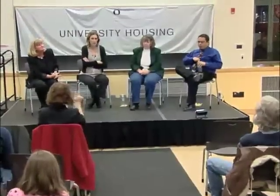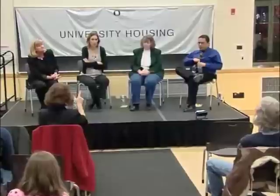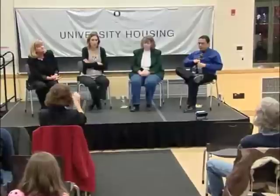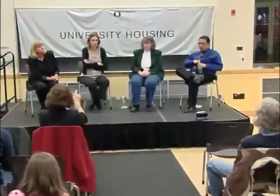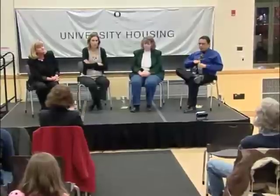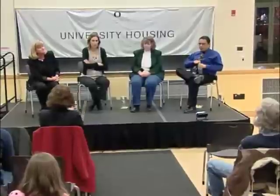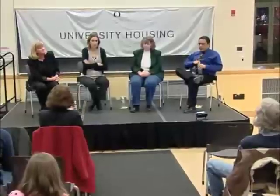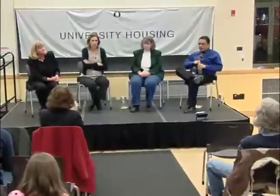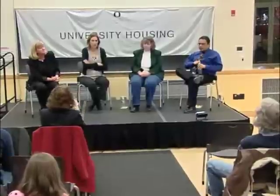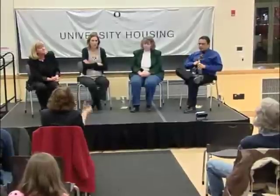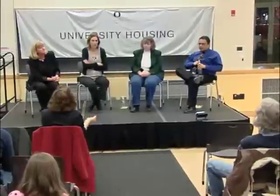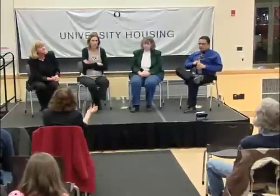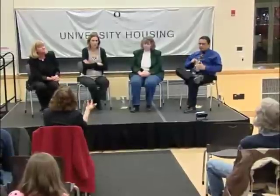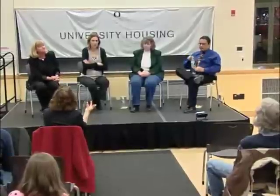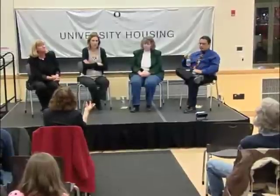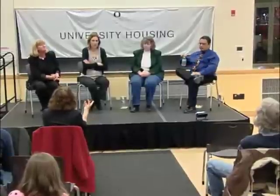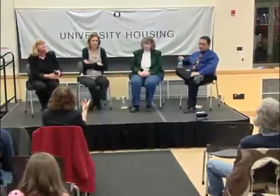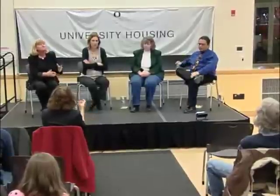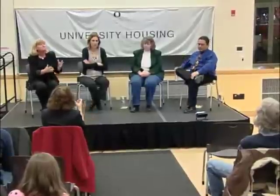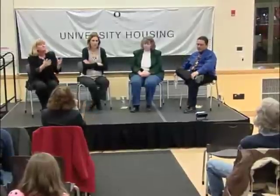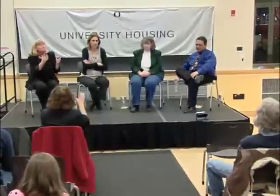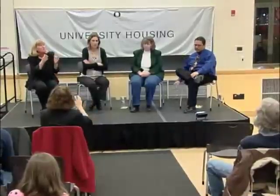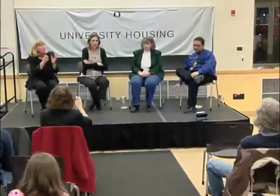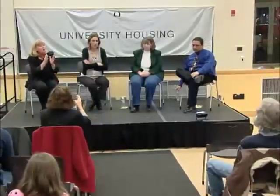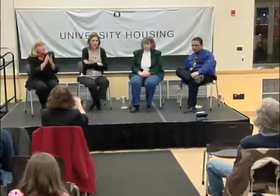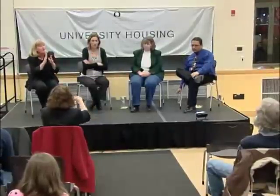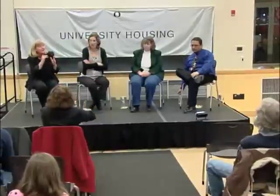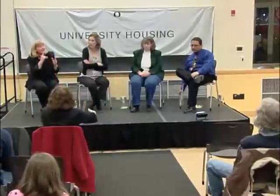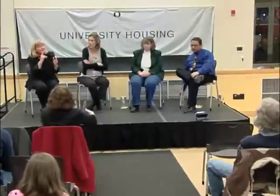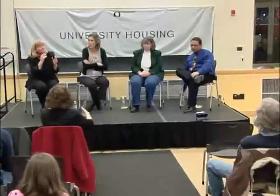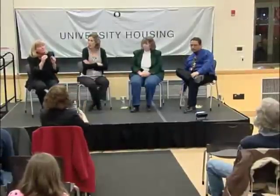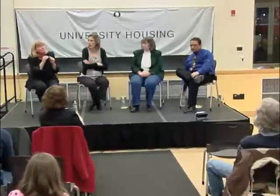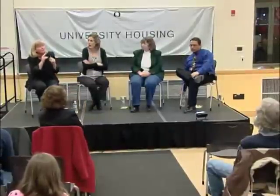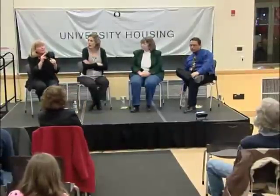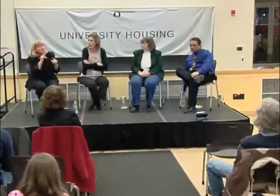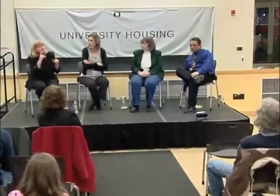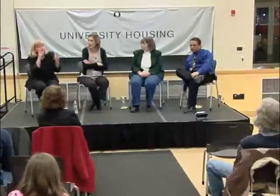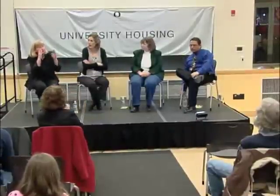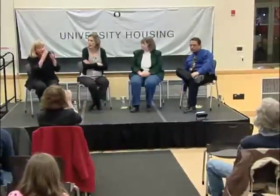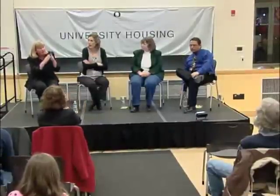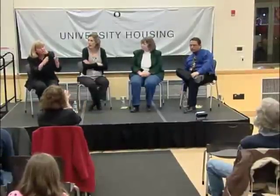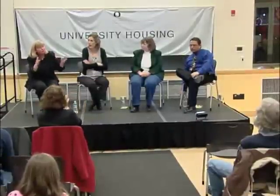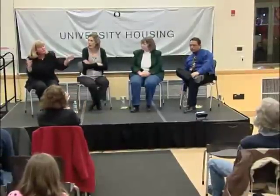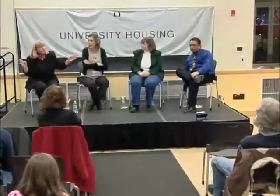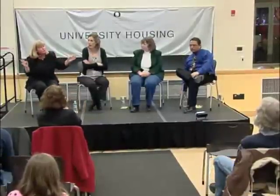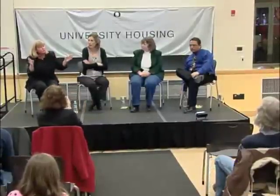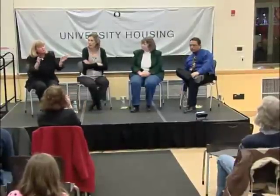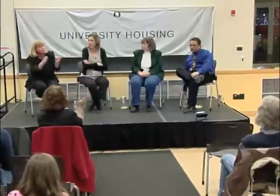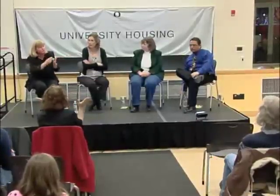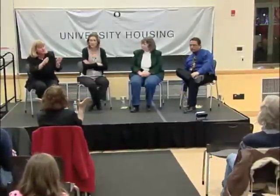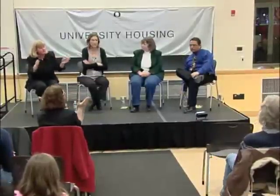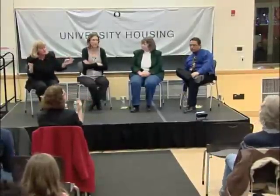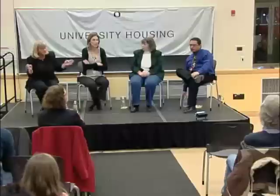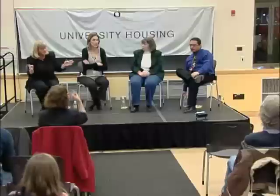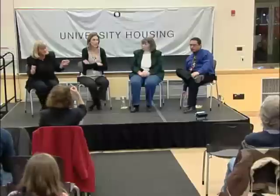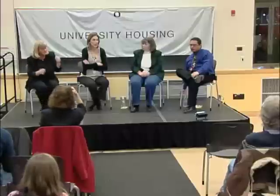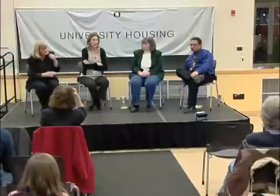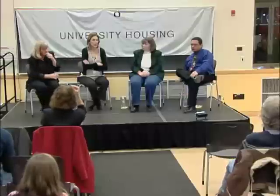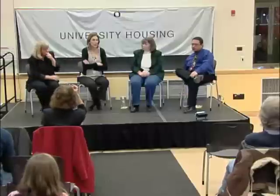Or how much do they miss out? Are you? Give me more, Nina, of how Okay, so general saying you're that, asking. For